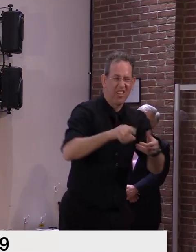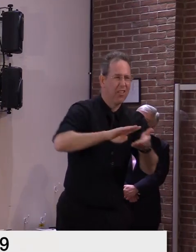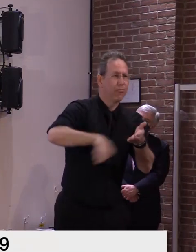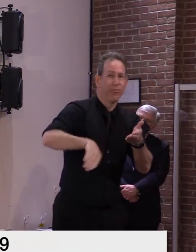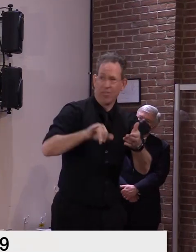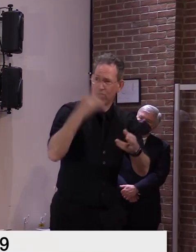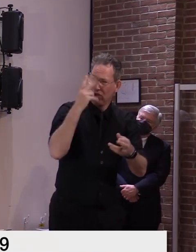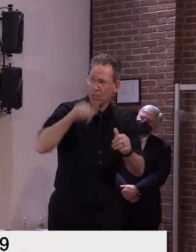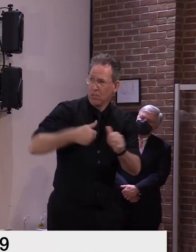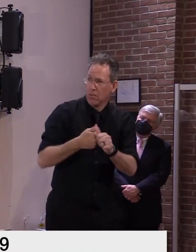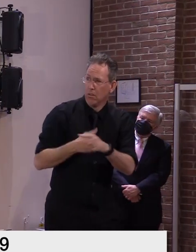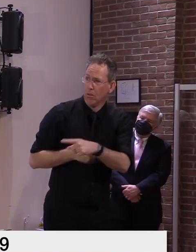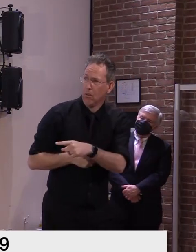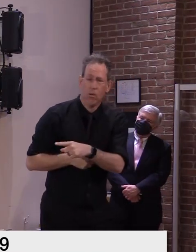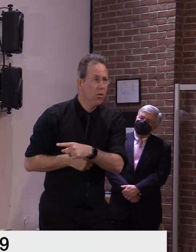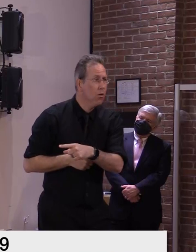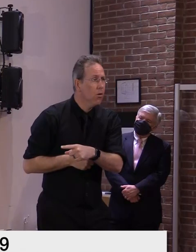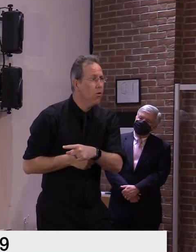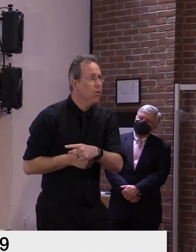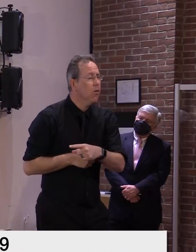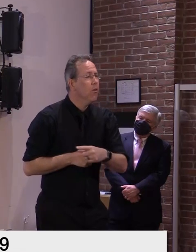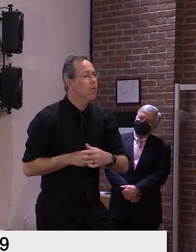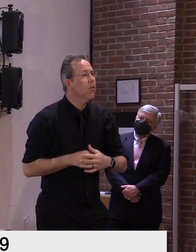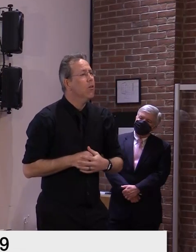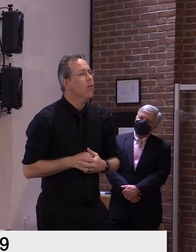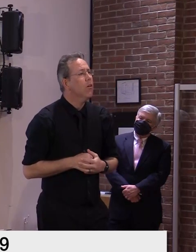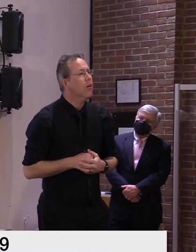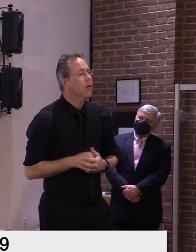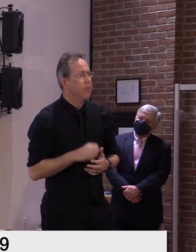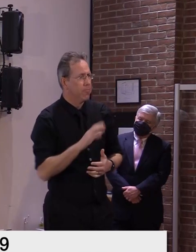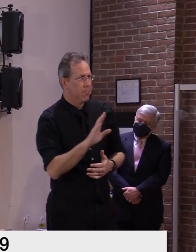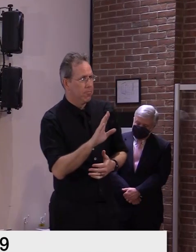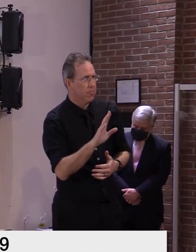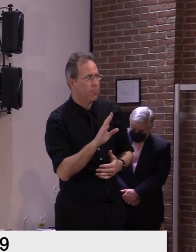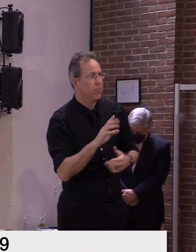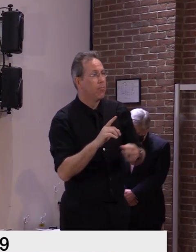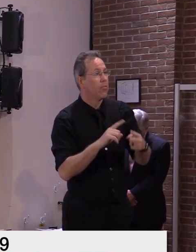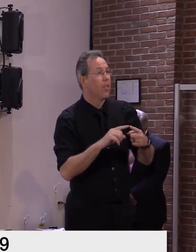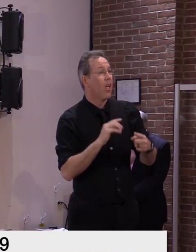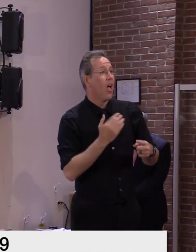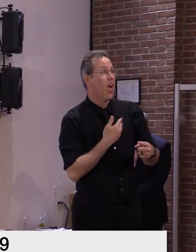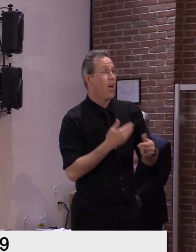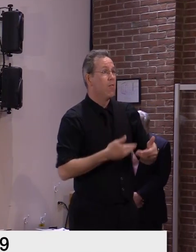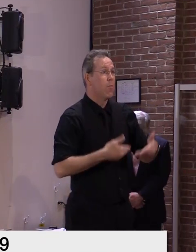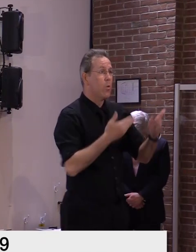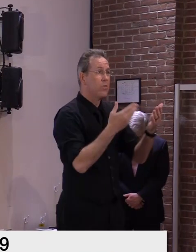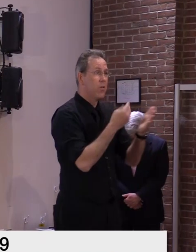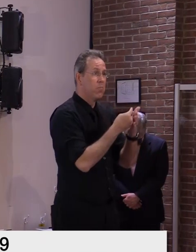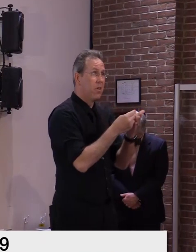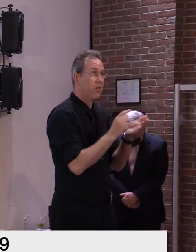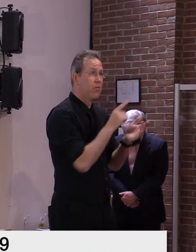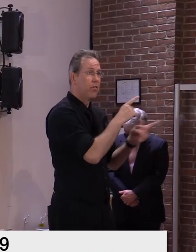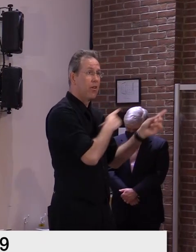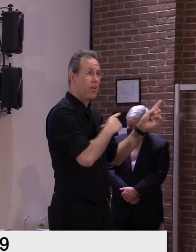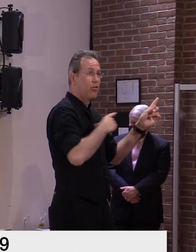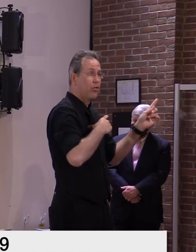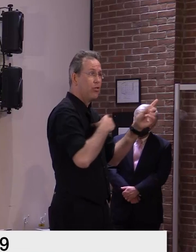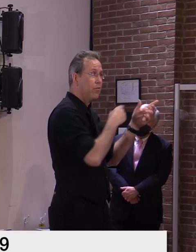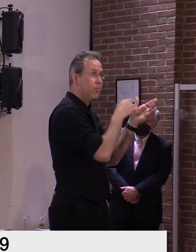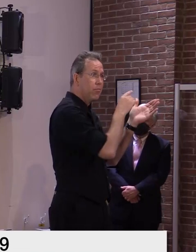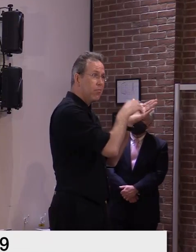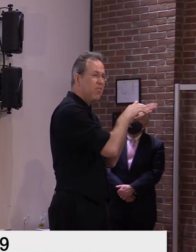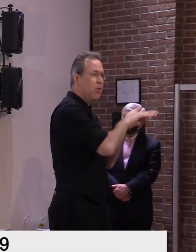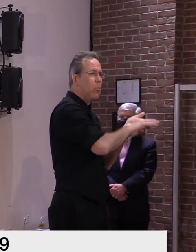our proposal to the legislature initially in terms of having the exemption for those